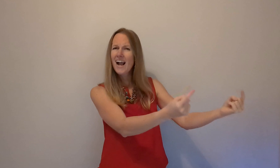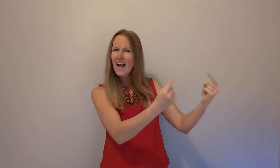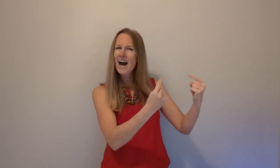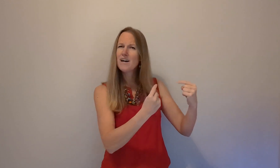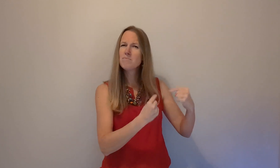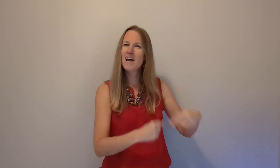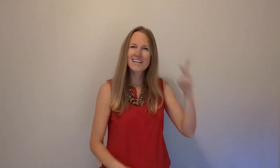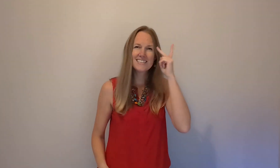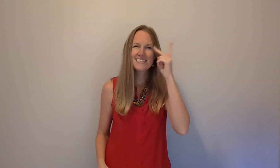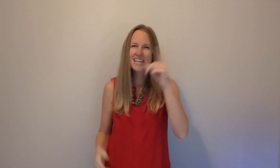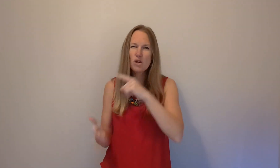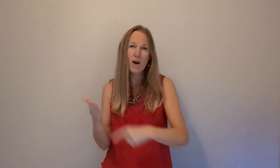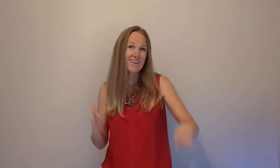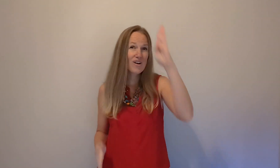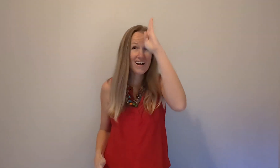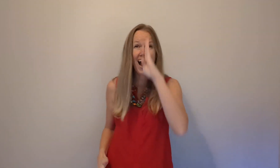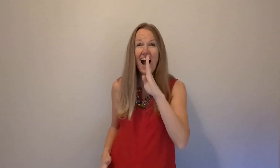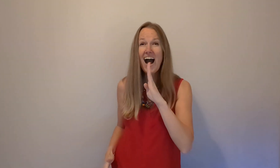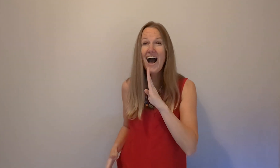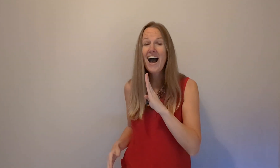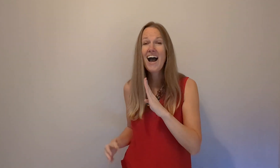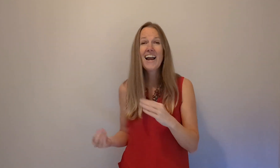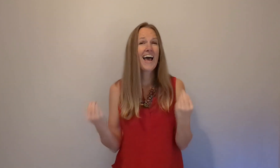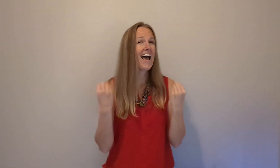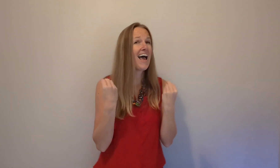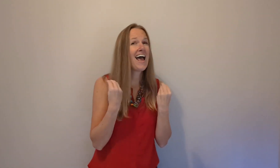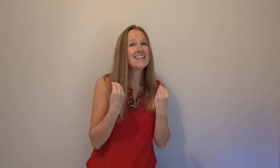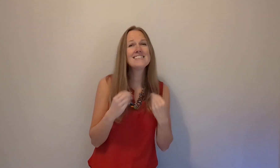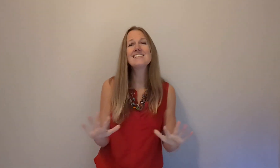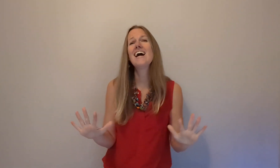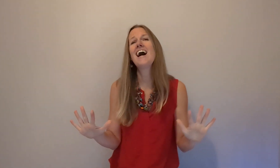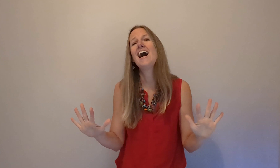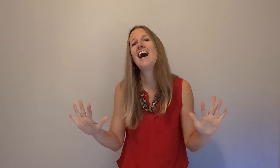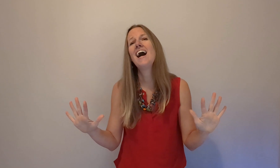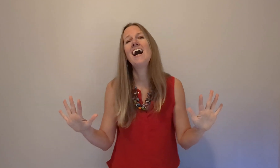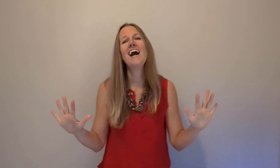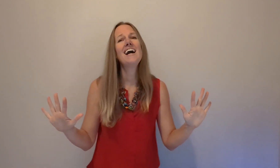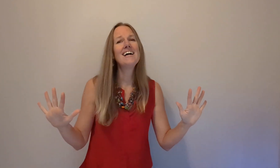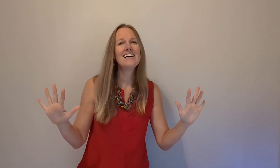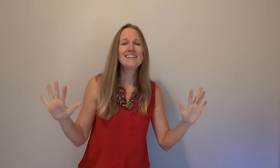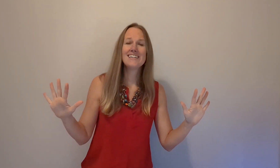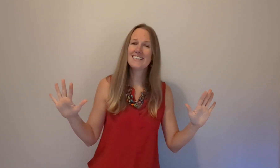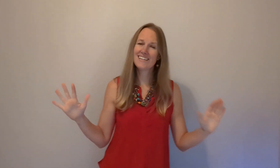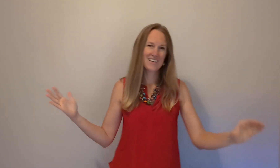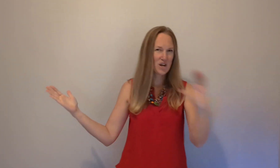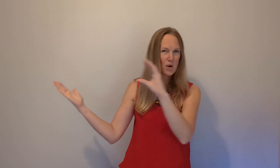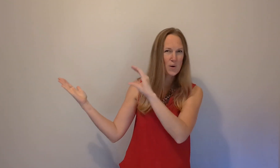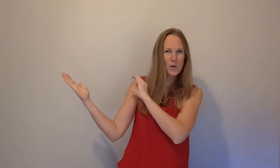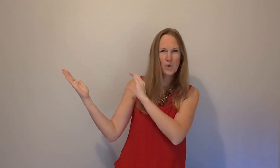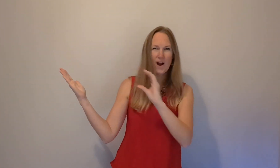offering, come, see what your God has done.